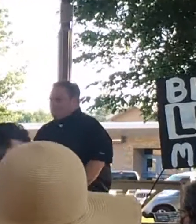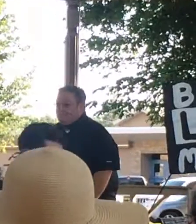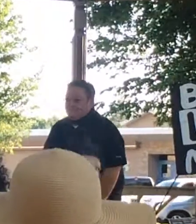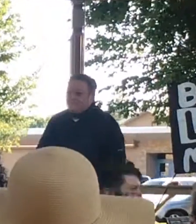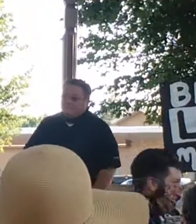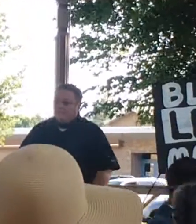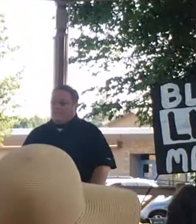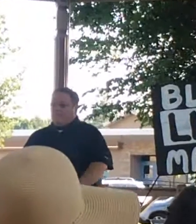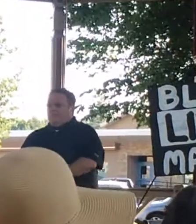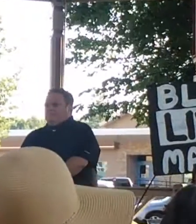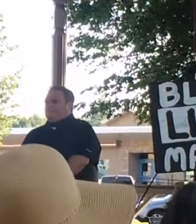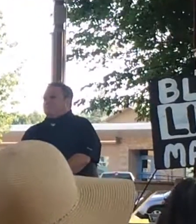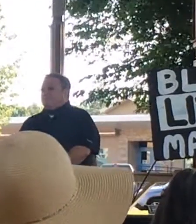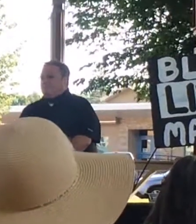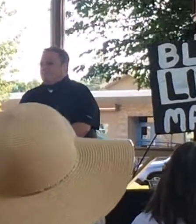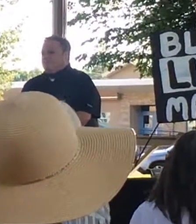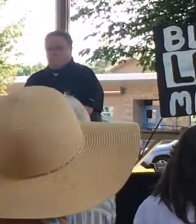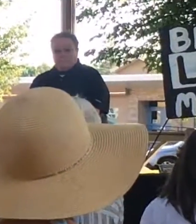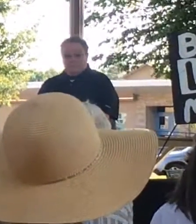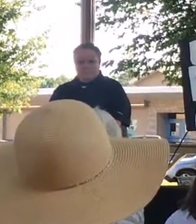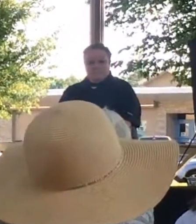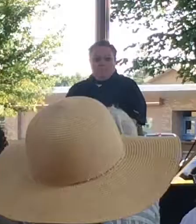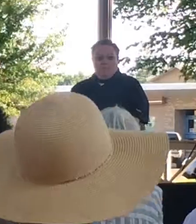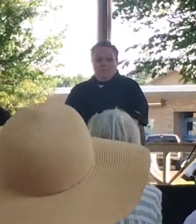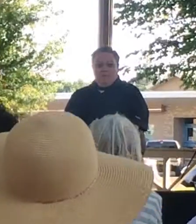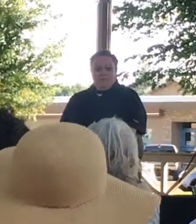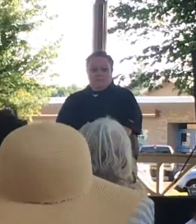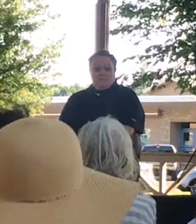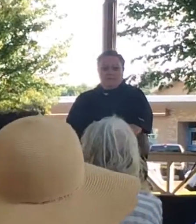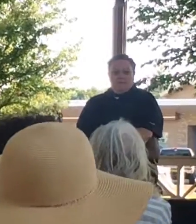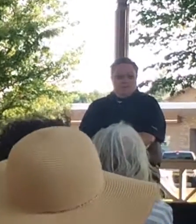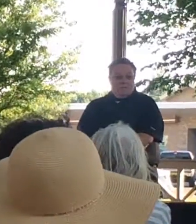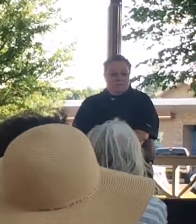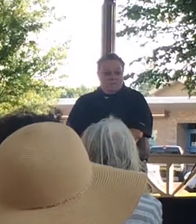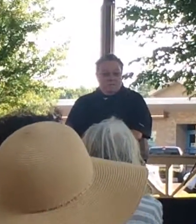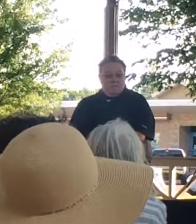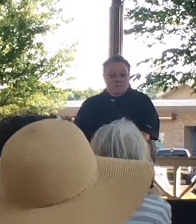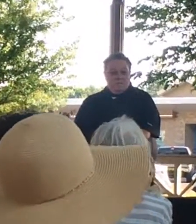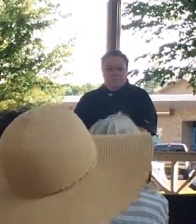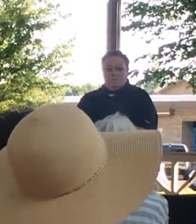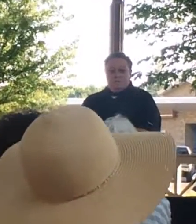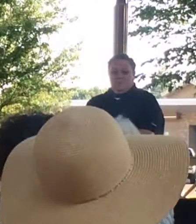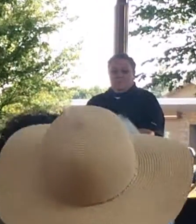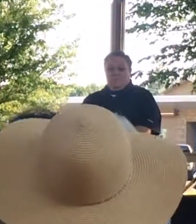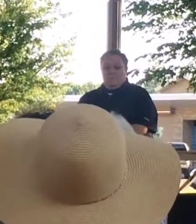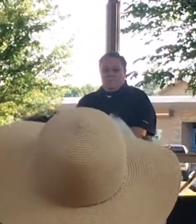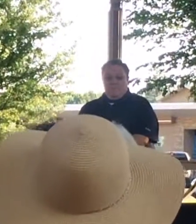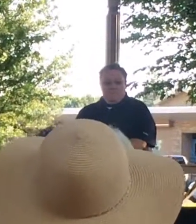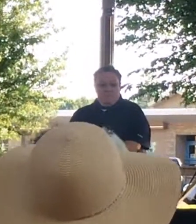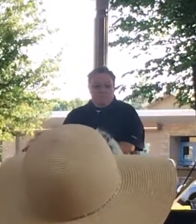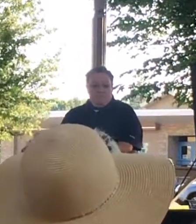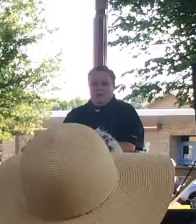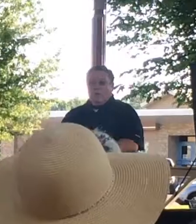All right, as we disinfect for our next speaker, we are going to do something as part of the closing ritual, so I do